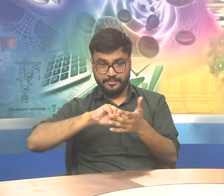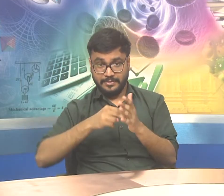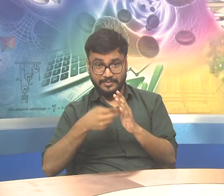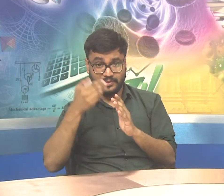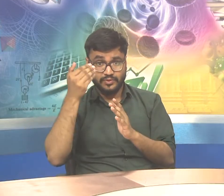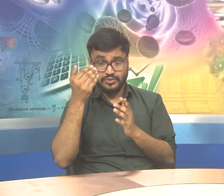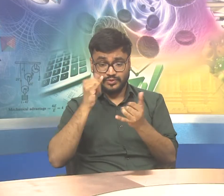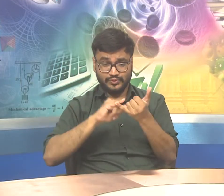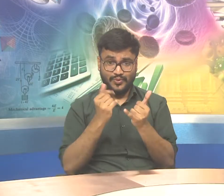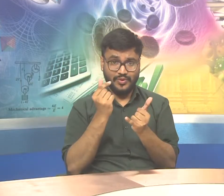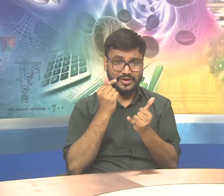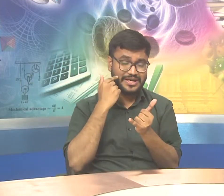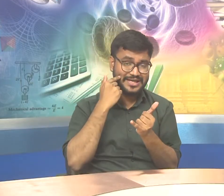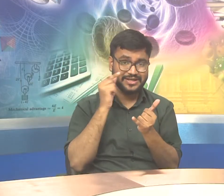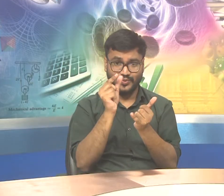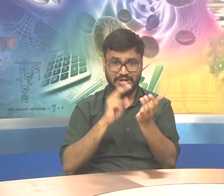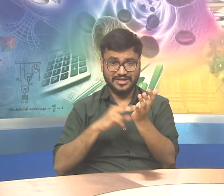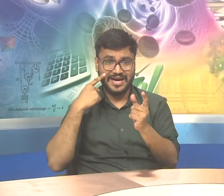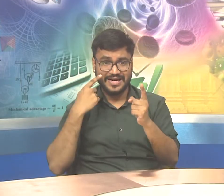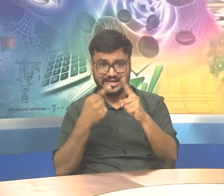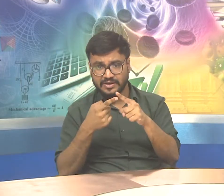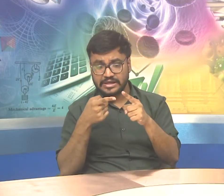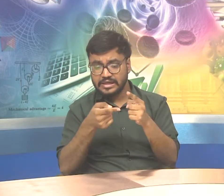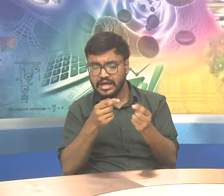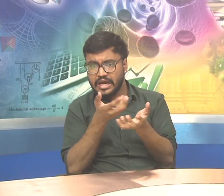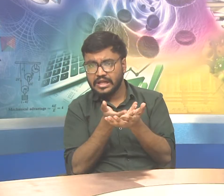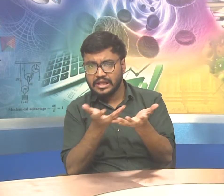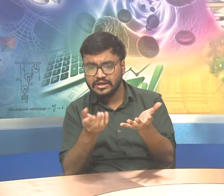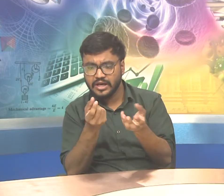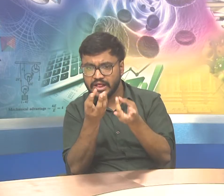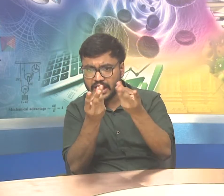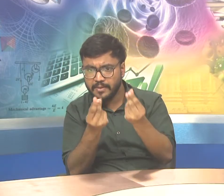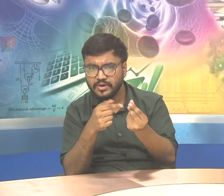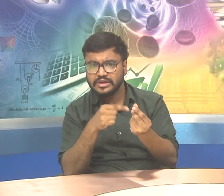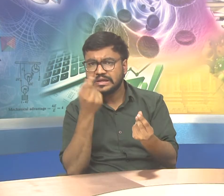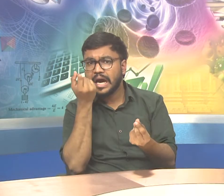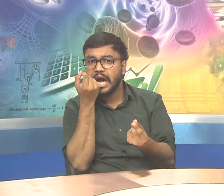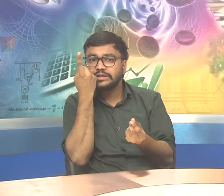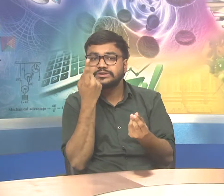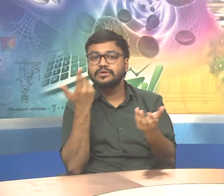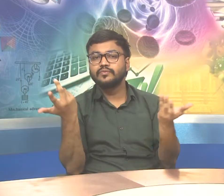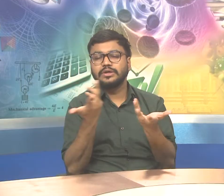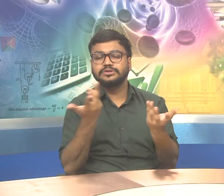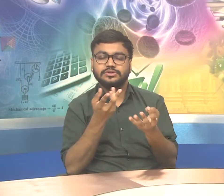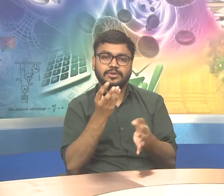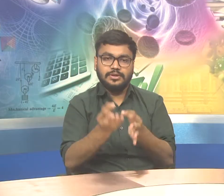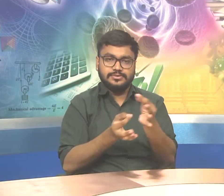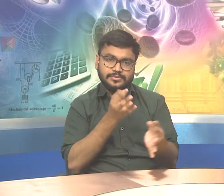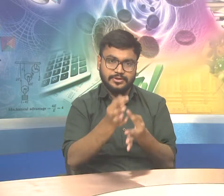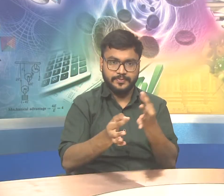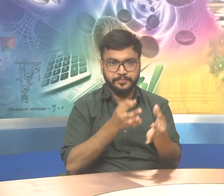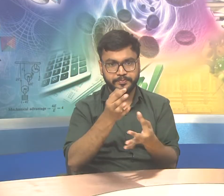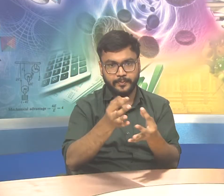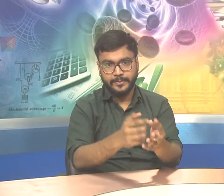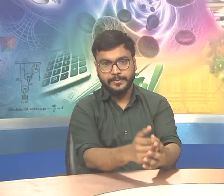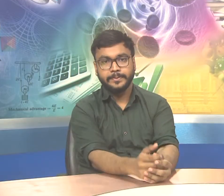you will be understand power and explain what it means and know its SI